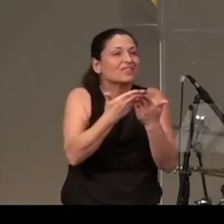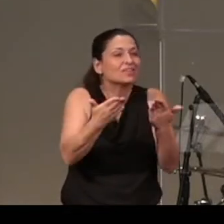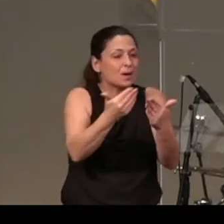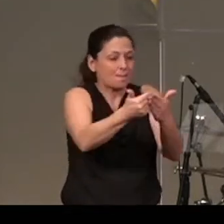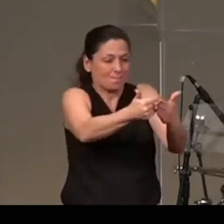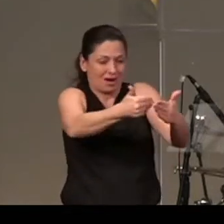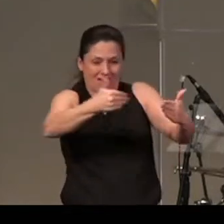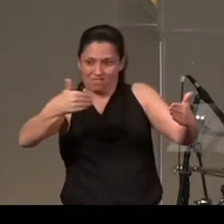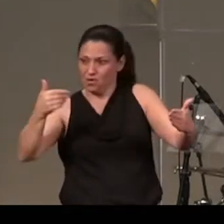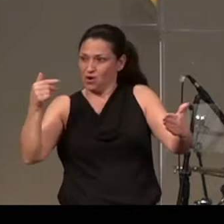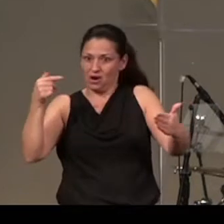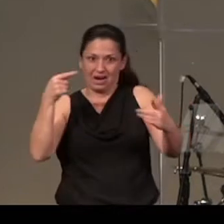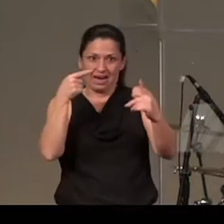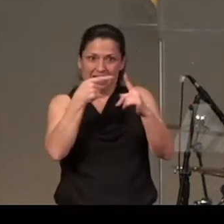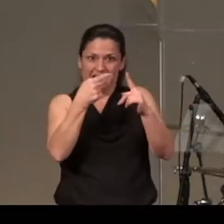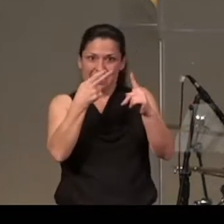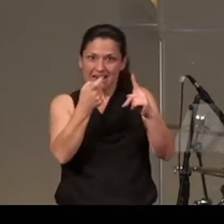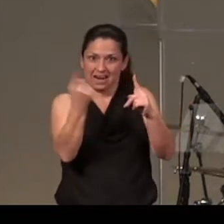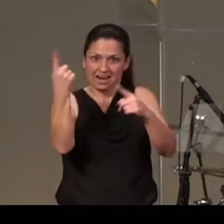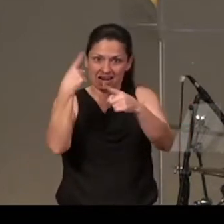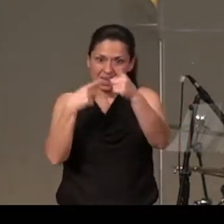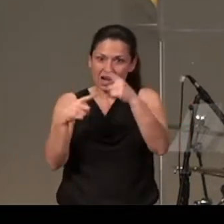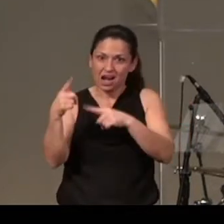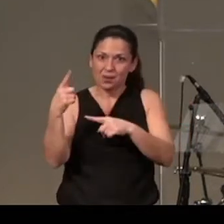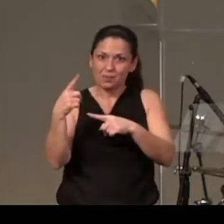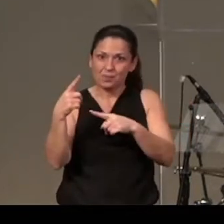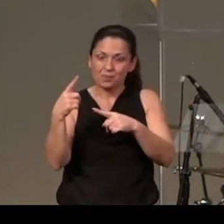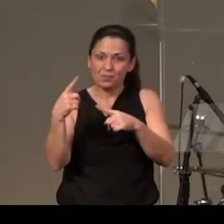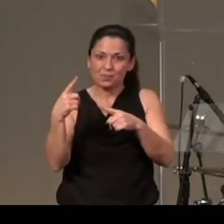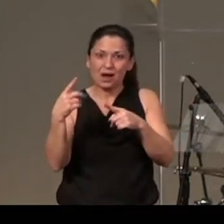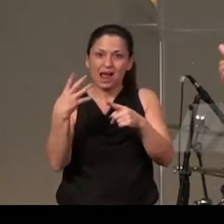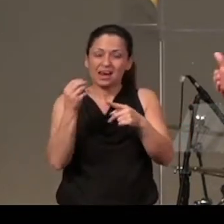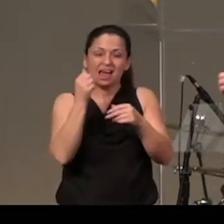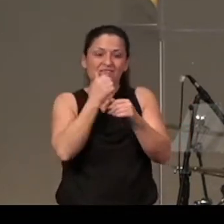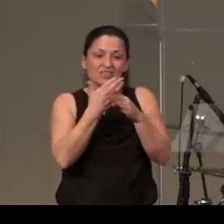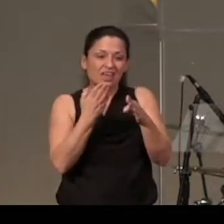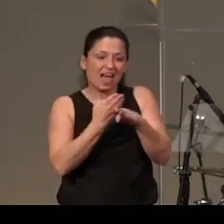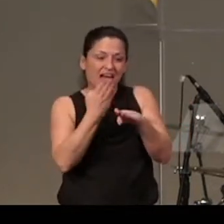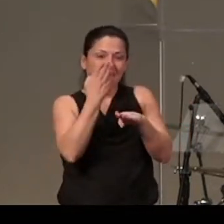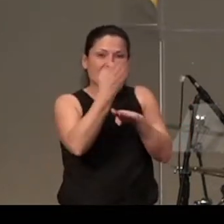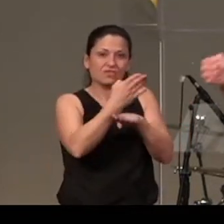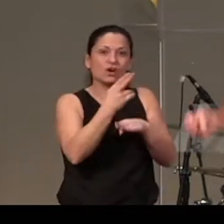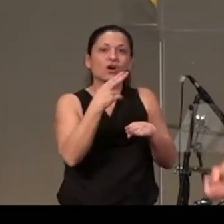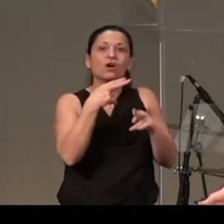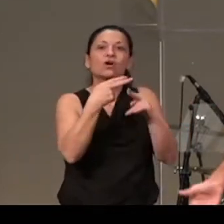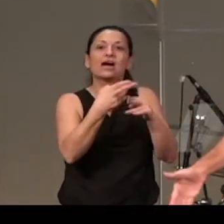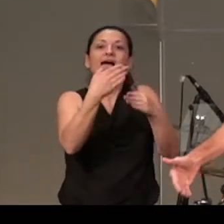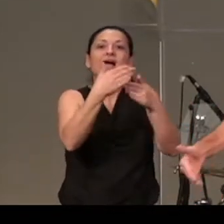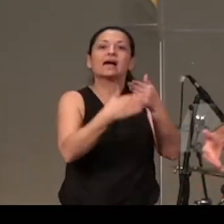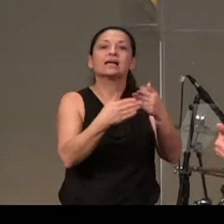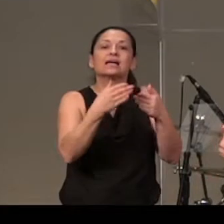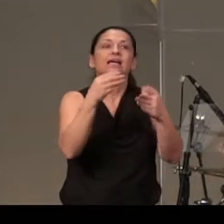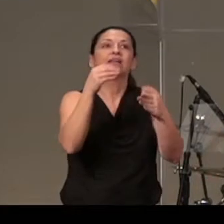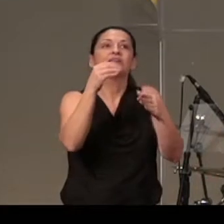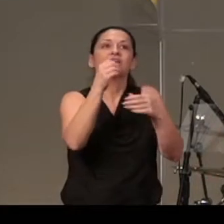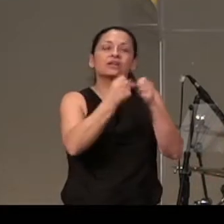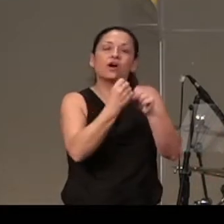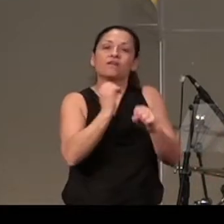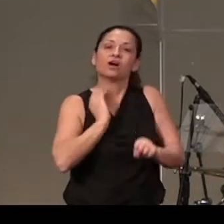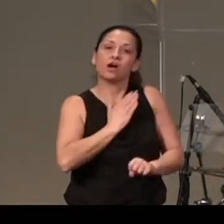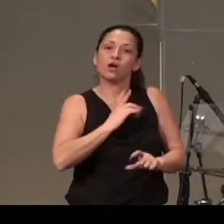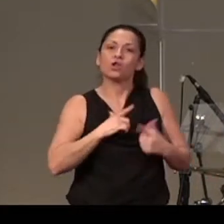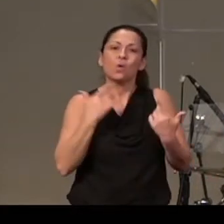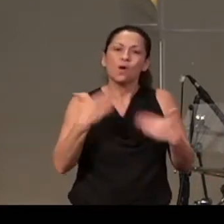he came is called B.C., right before Christ, and everything that comes after him is called in the year of our Lord. Wow, who was this